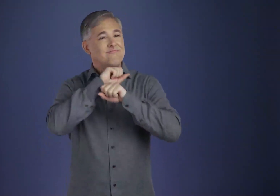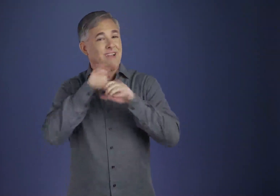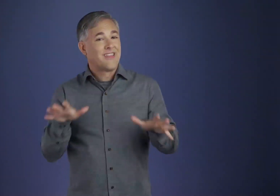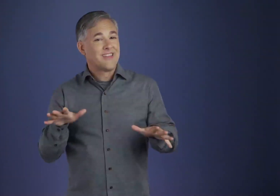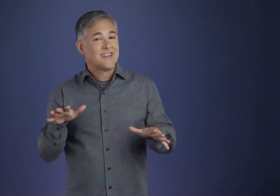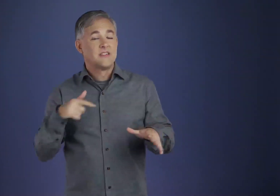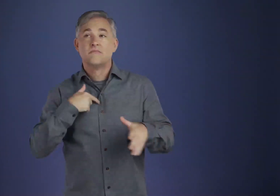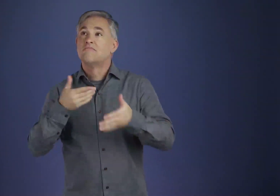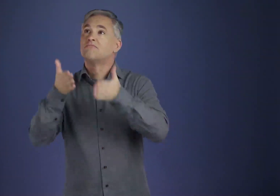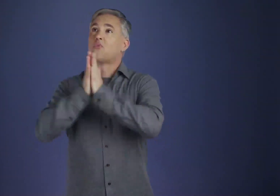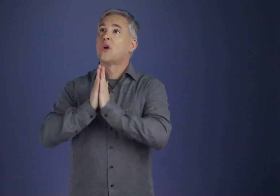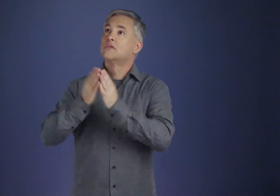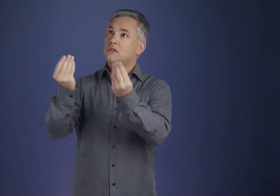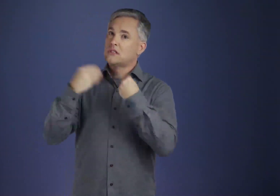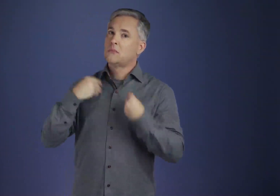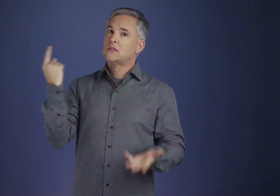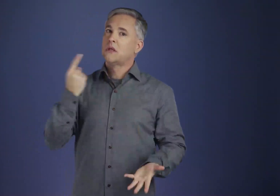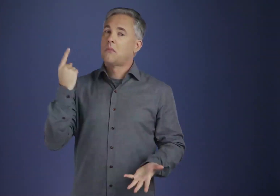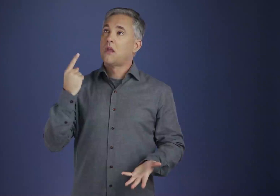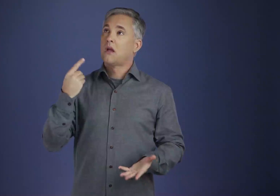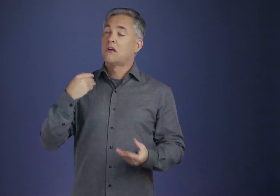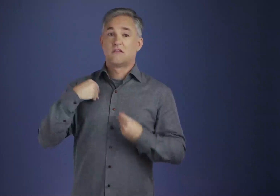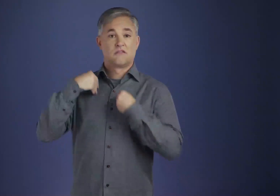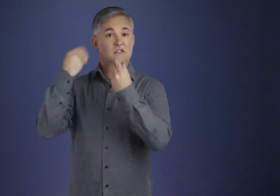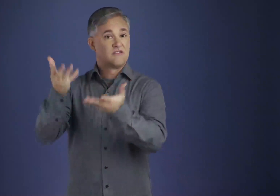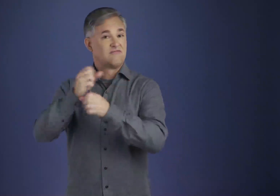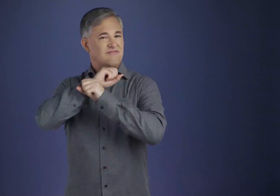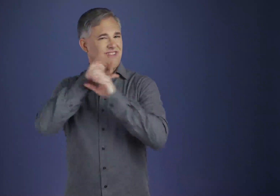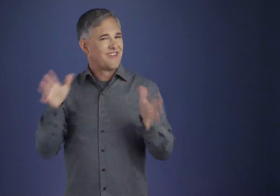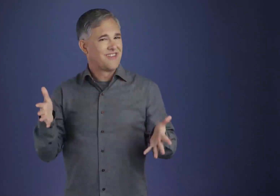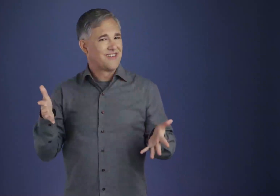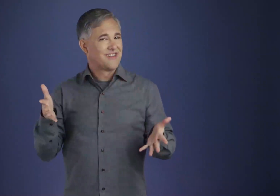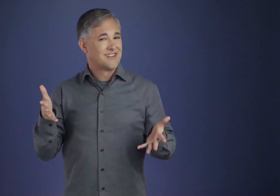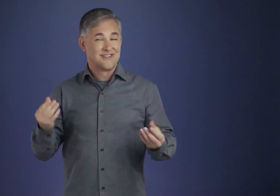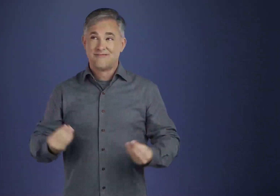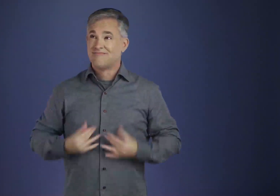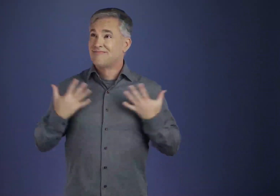In both cases, we had been asking something for nothing.